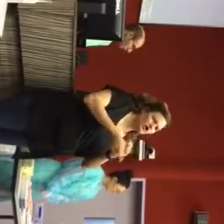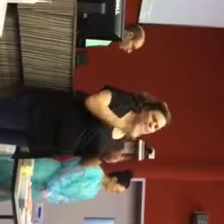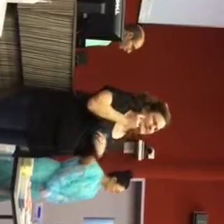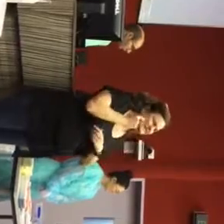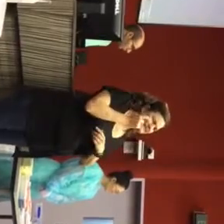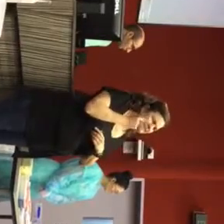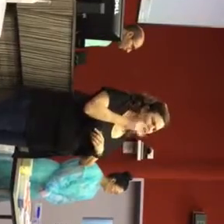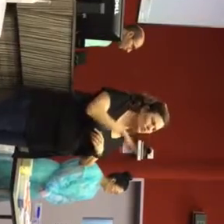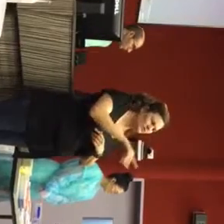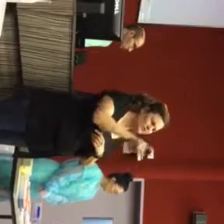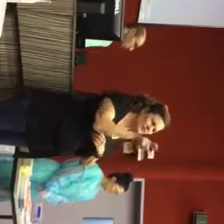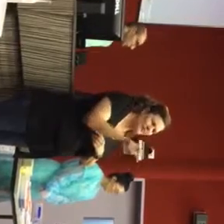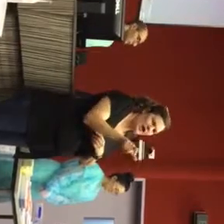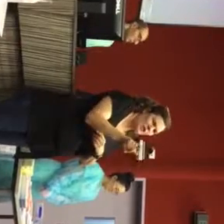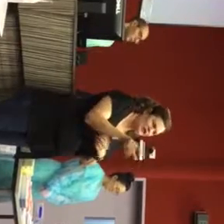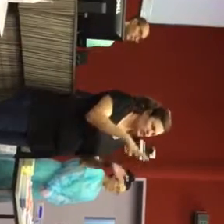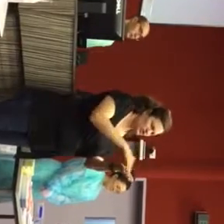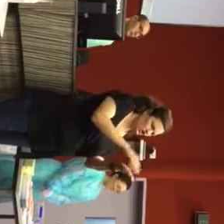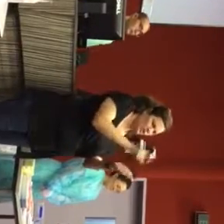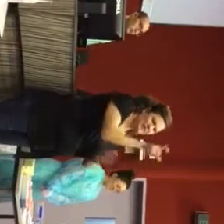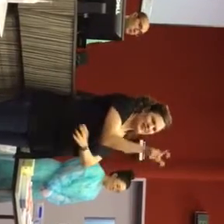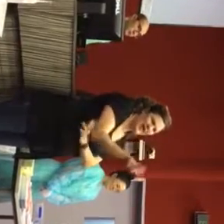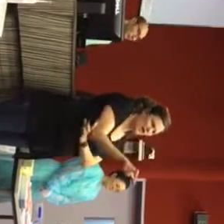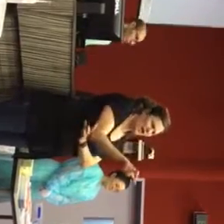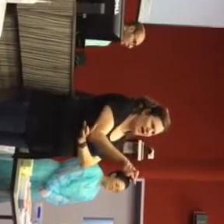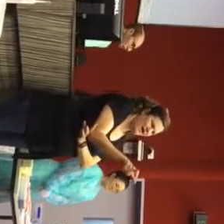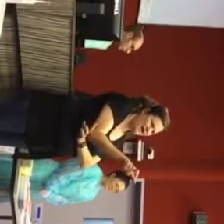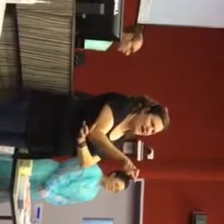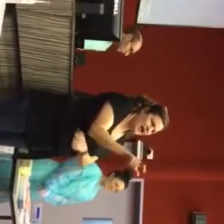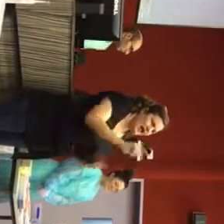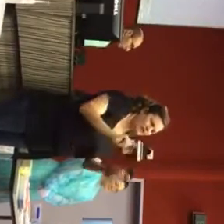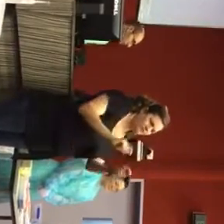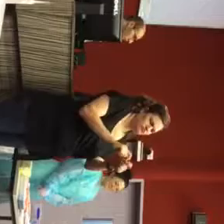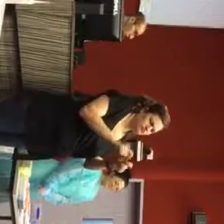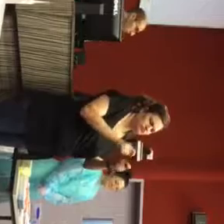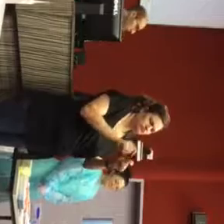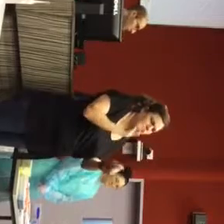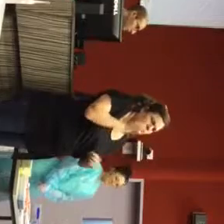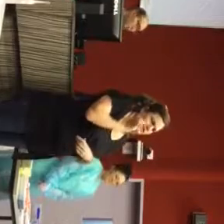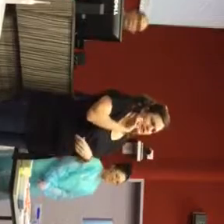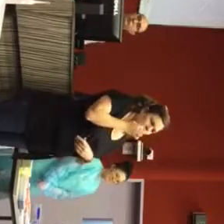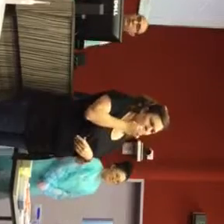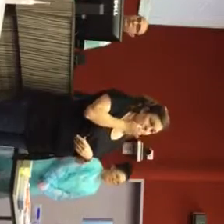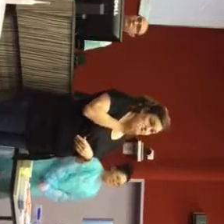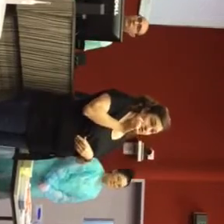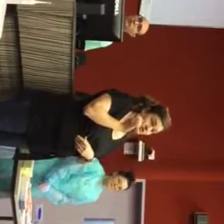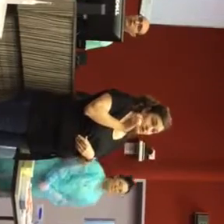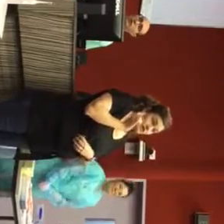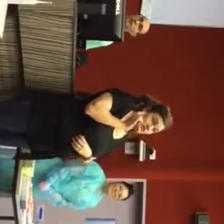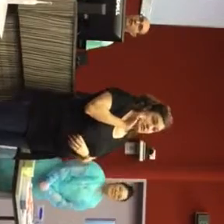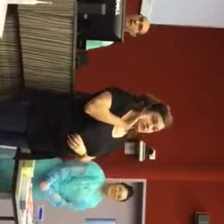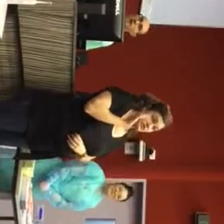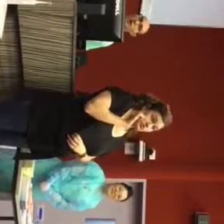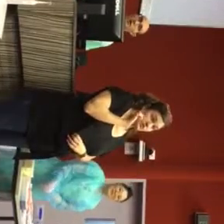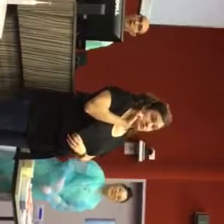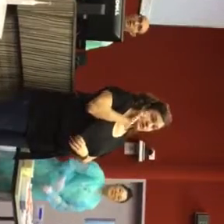made, get the other ones duplicated with a new base on them in a very short time. It just takes an impression a little bit of time.